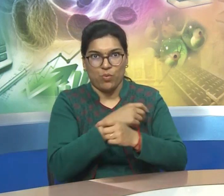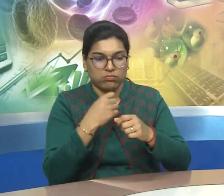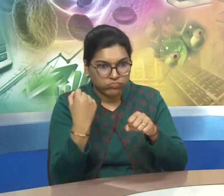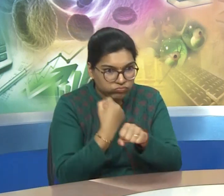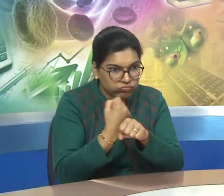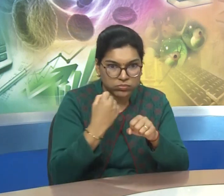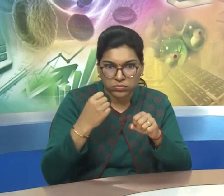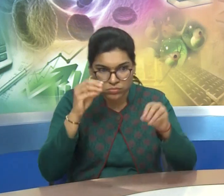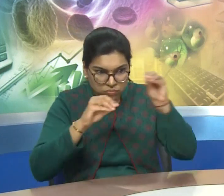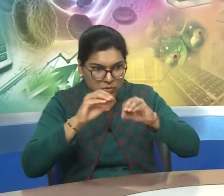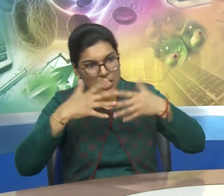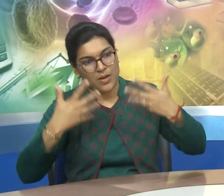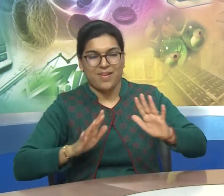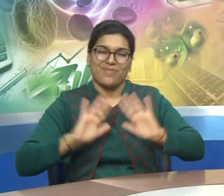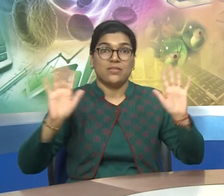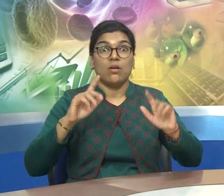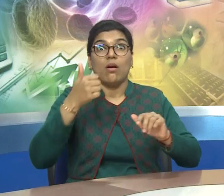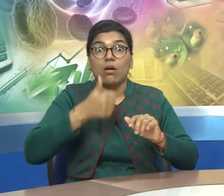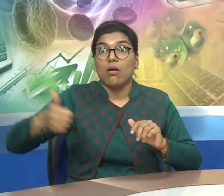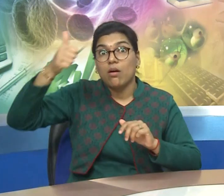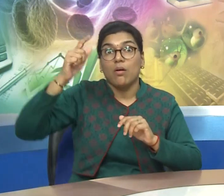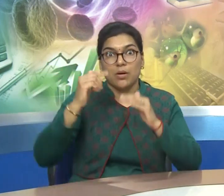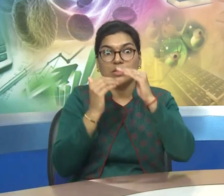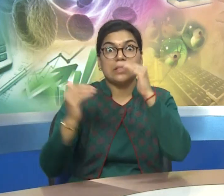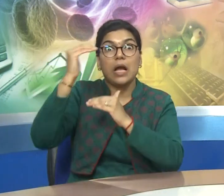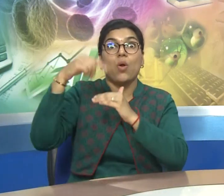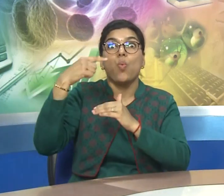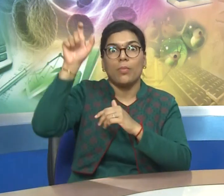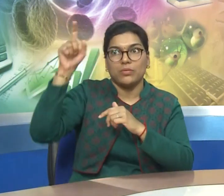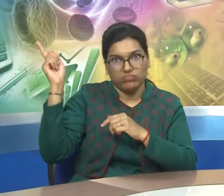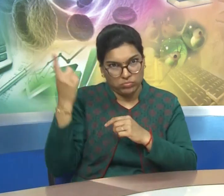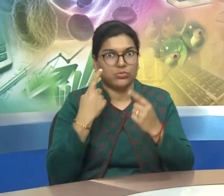Checking of the catalog cards by senior personnel.